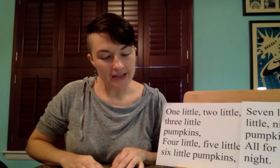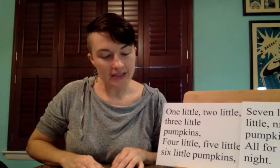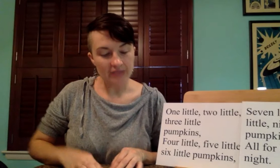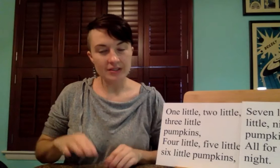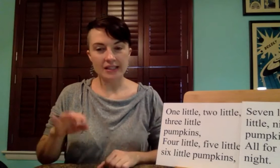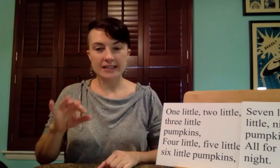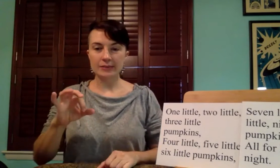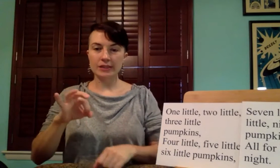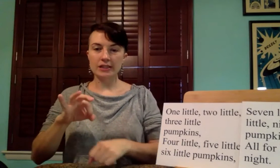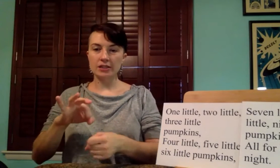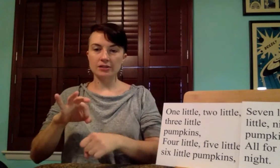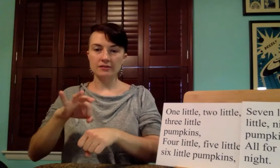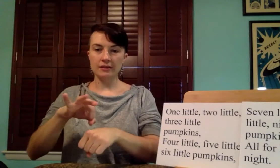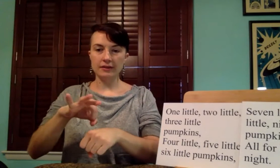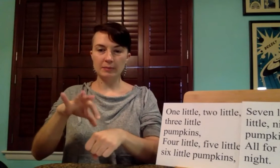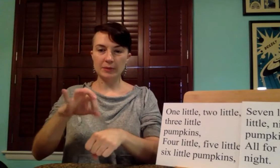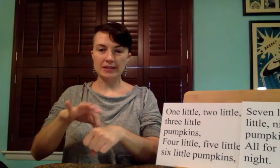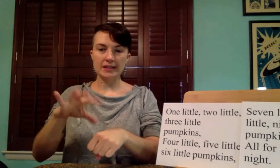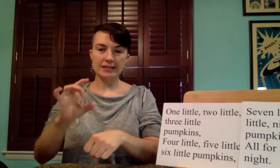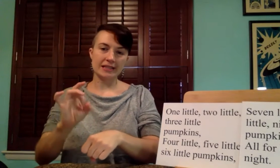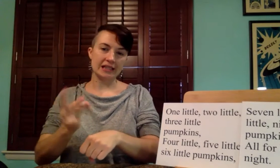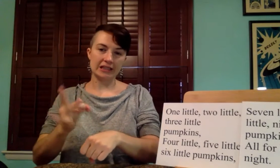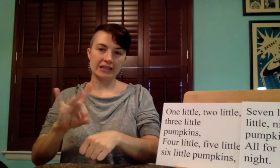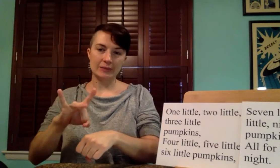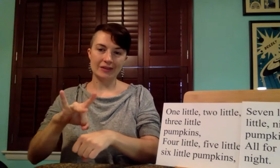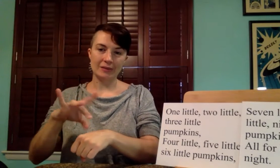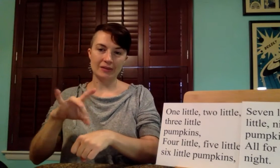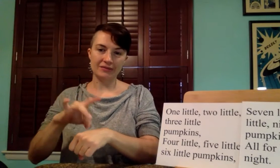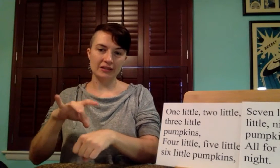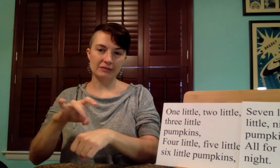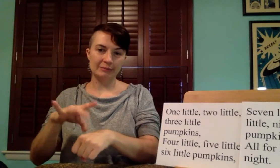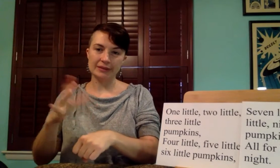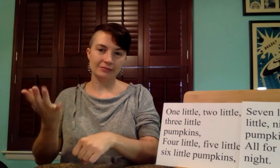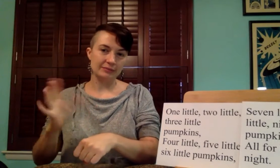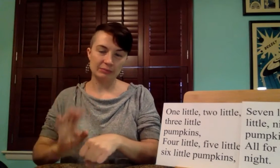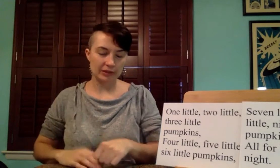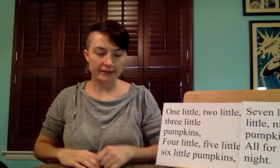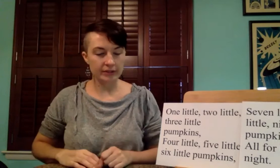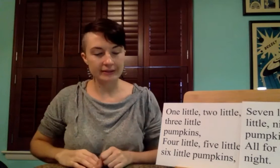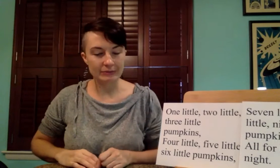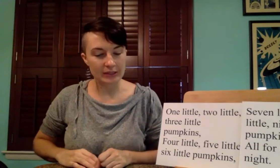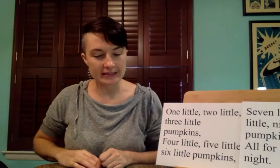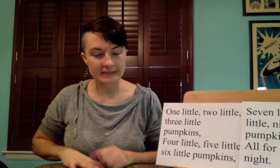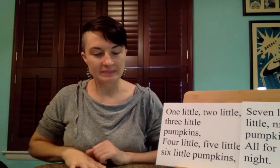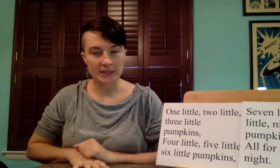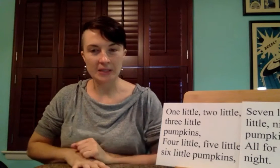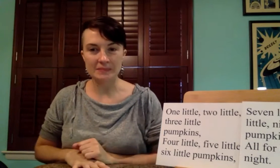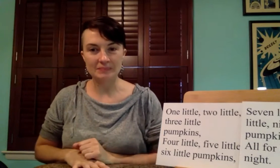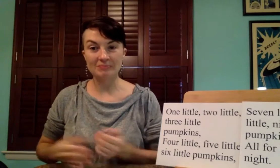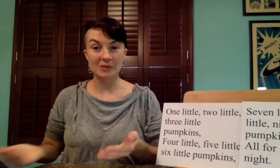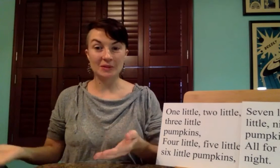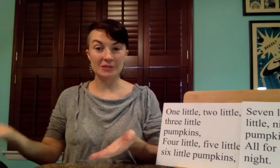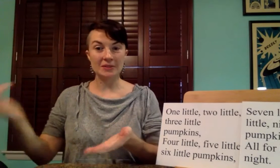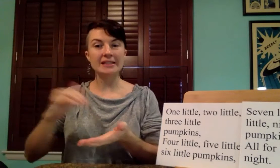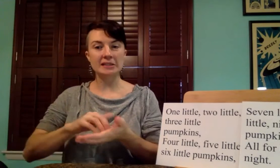I realized when I showed you the thump, it was this. Technically, it's with the middle finger, but whatever, it works. All right, we'll do it again, and I'll try